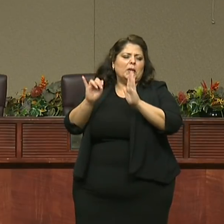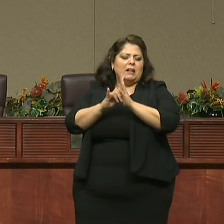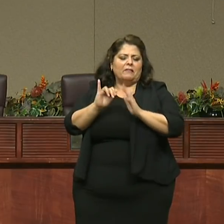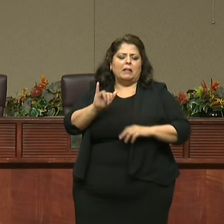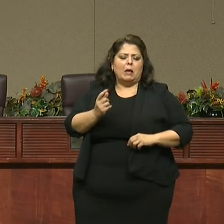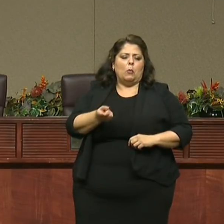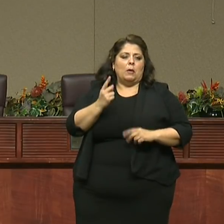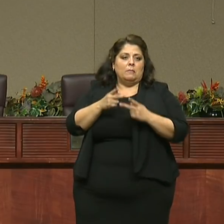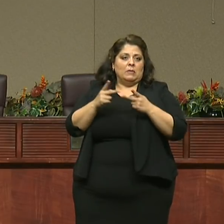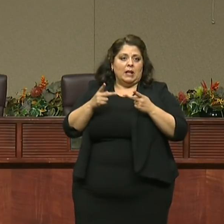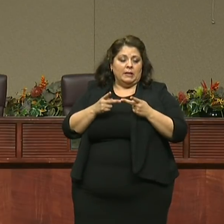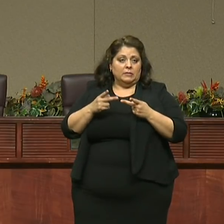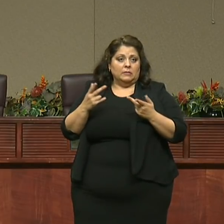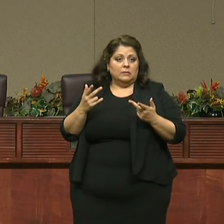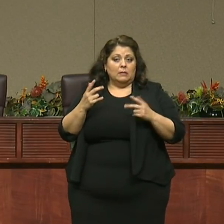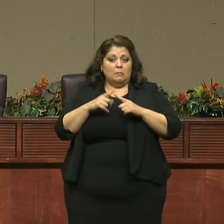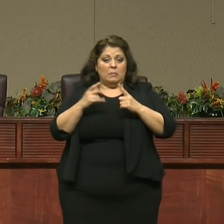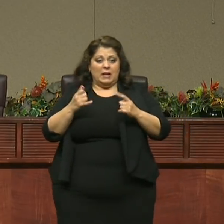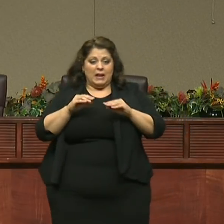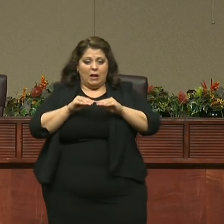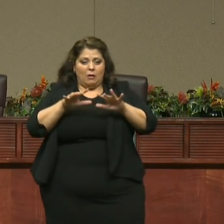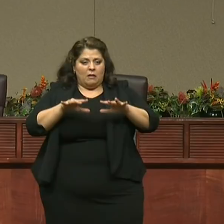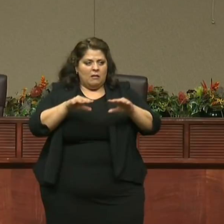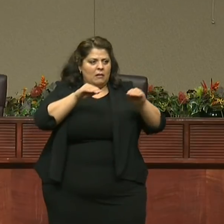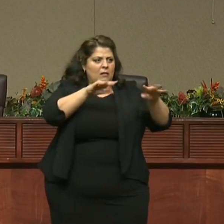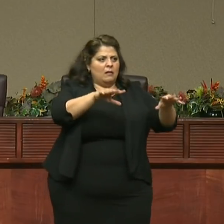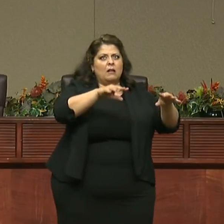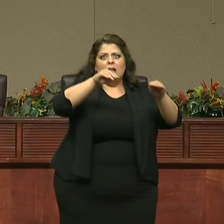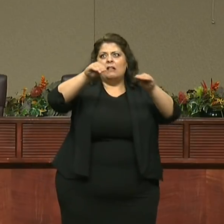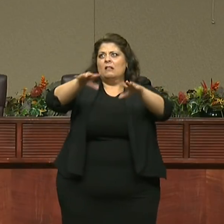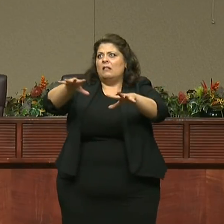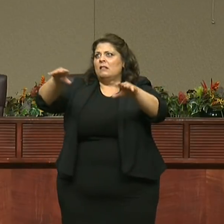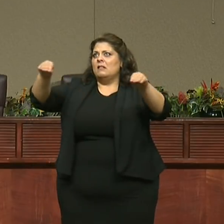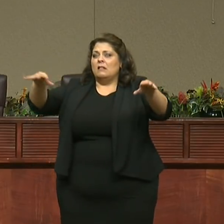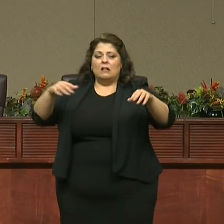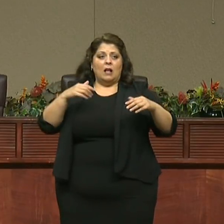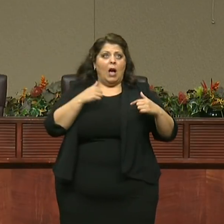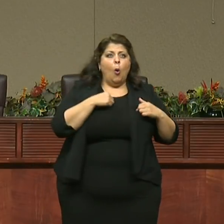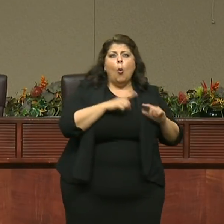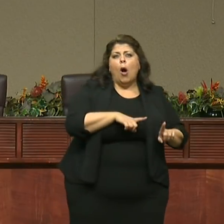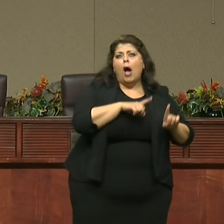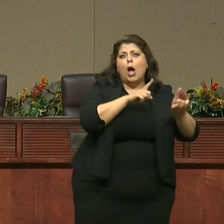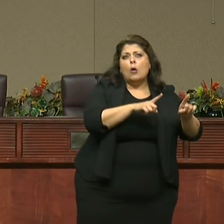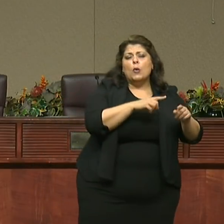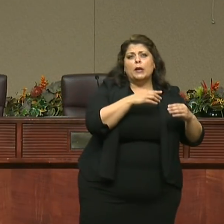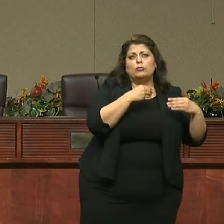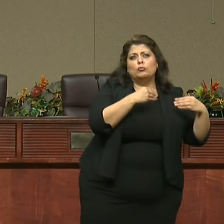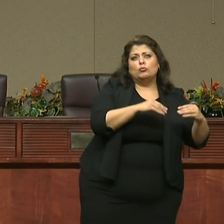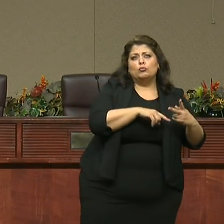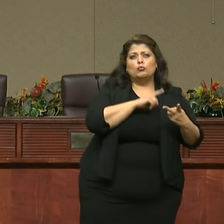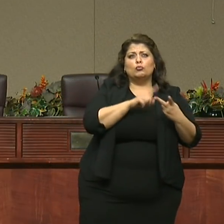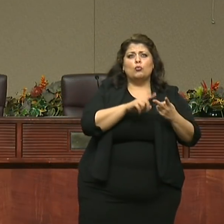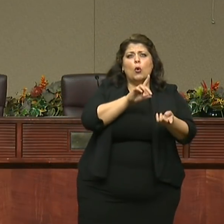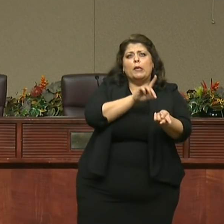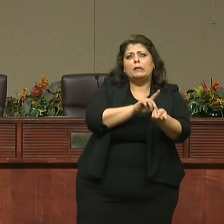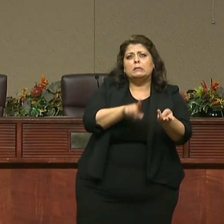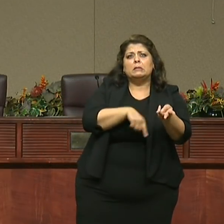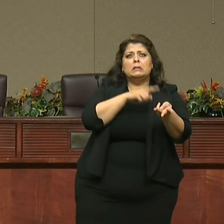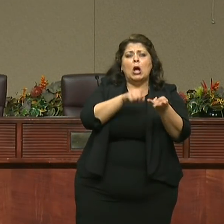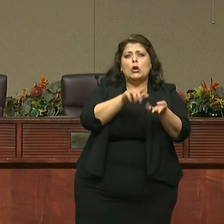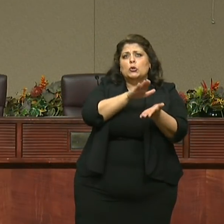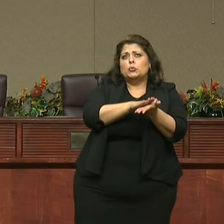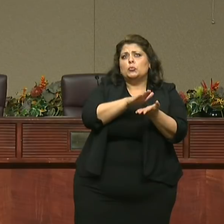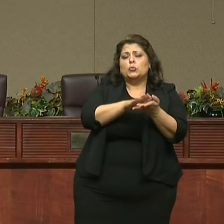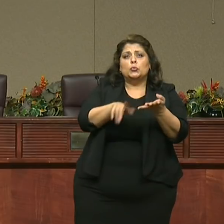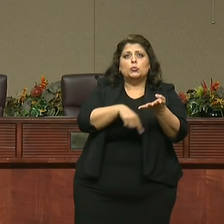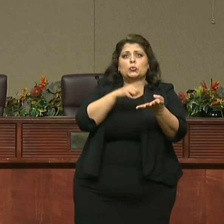you have community distribution and someone went to the supermarket, to the pharmacy, to the school, to the doctor, then, where you catch it